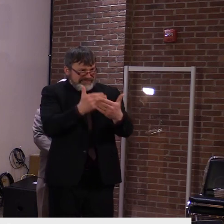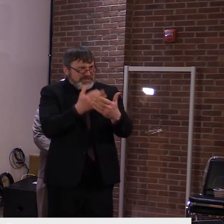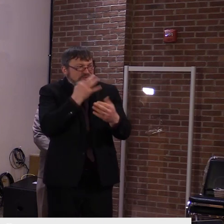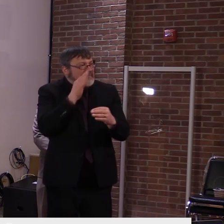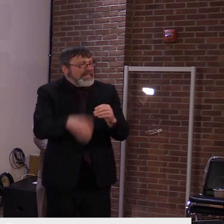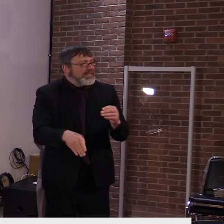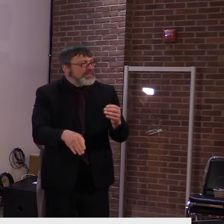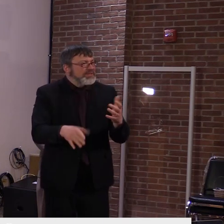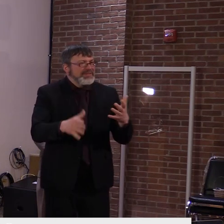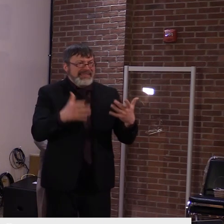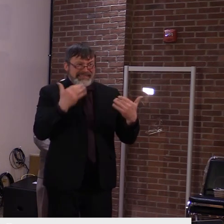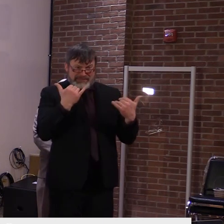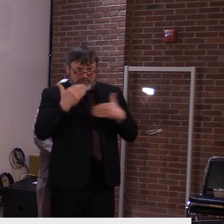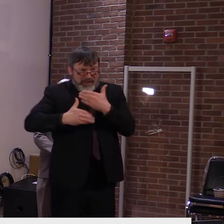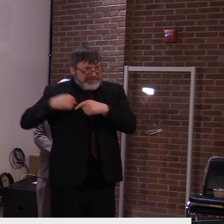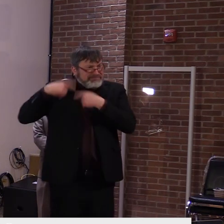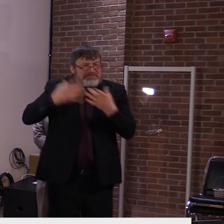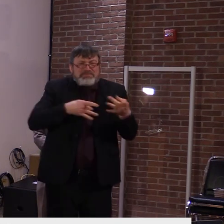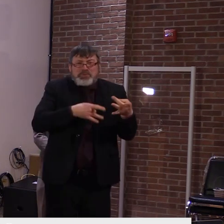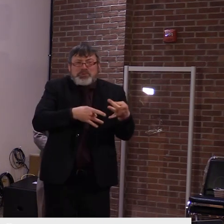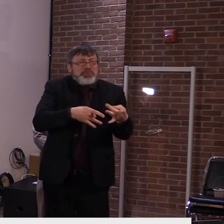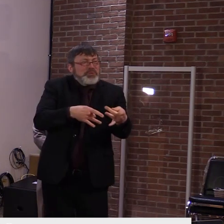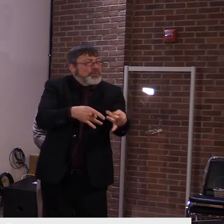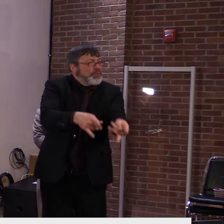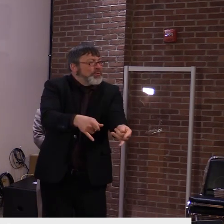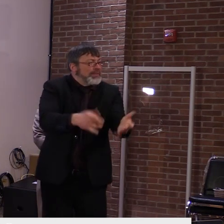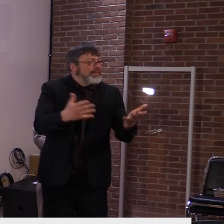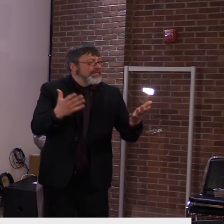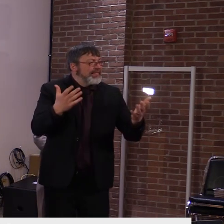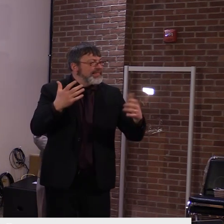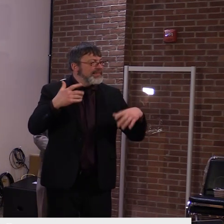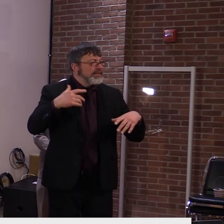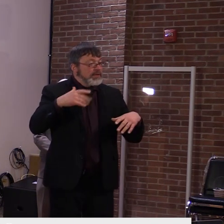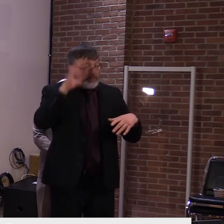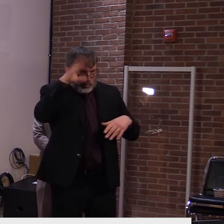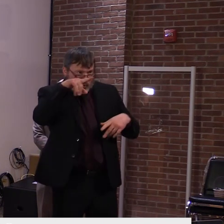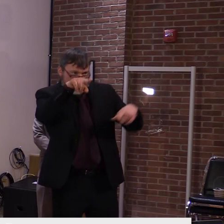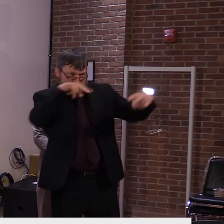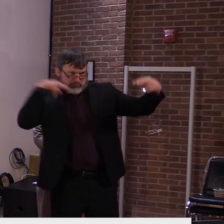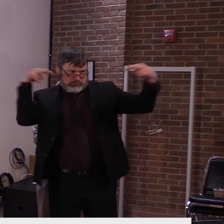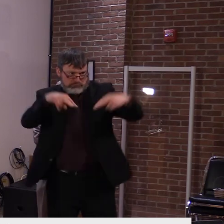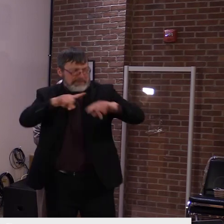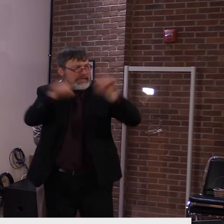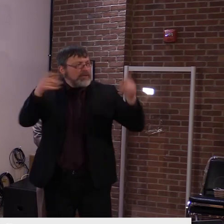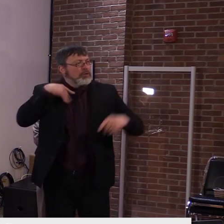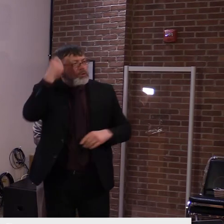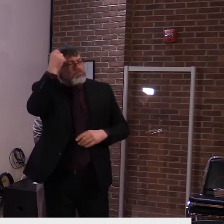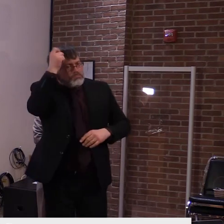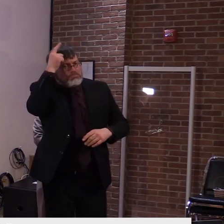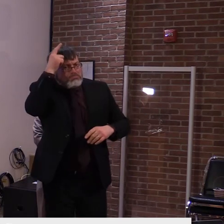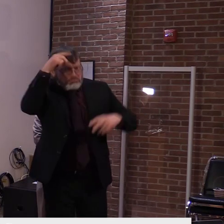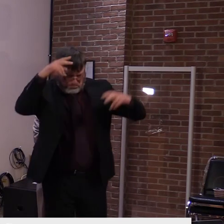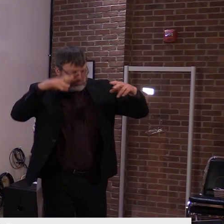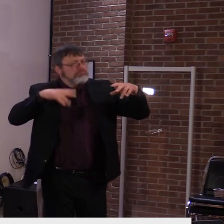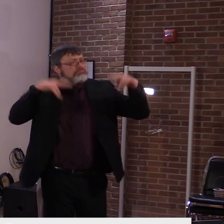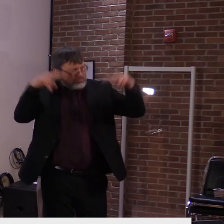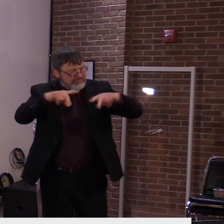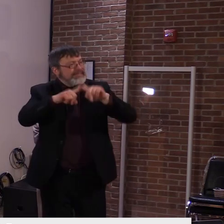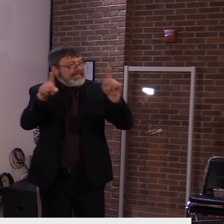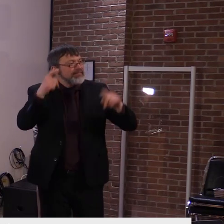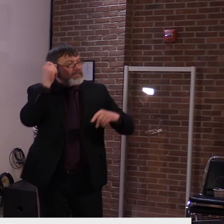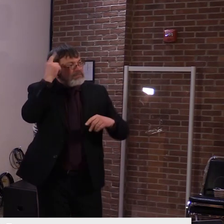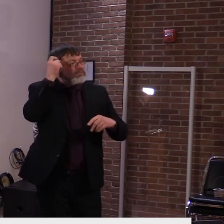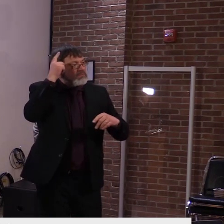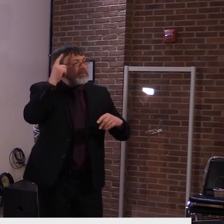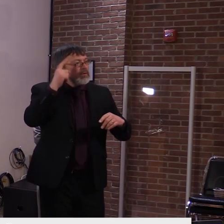through this. And so we have a difference of opinion. Obviously, your opinion is different than mine, but we think this strategy is appropriate.